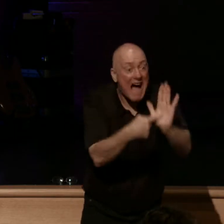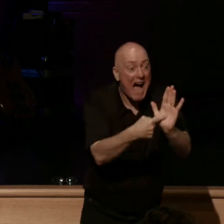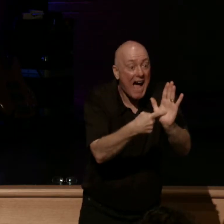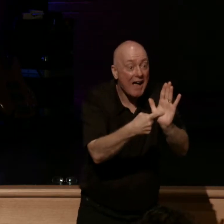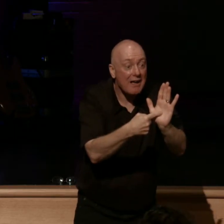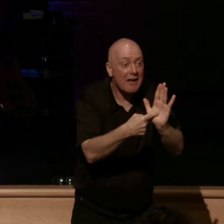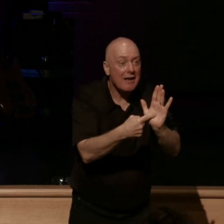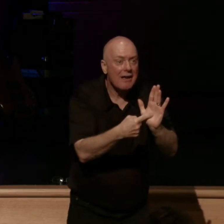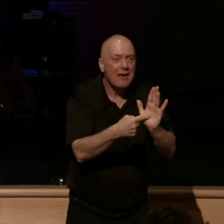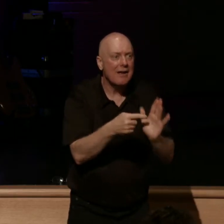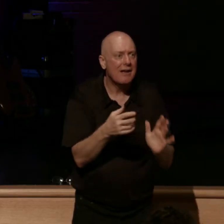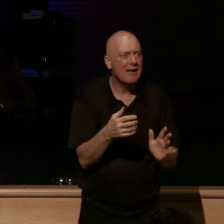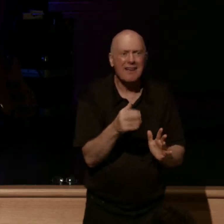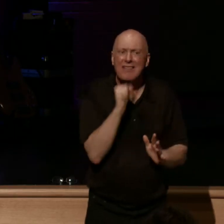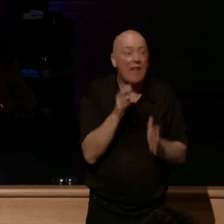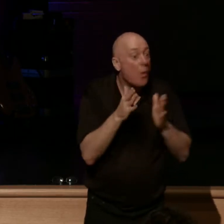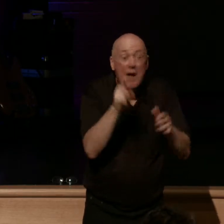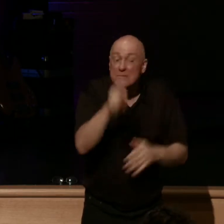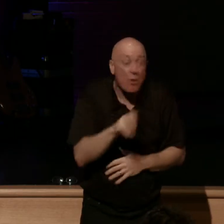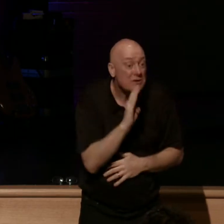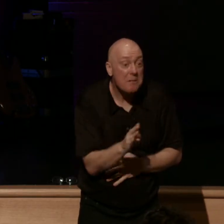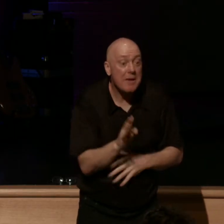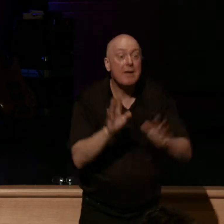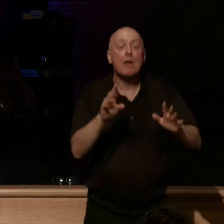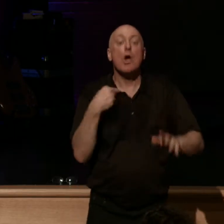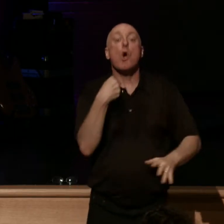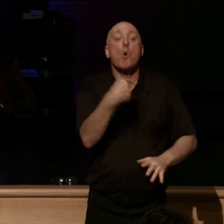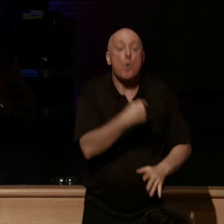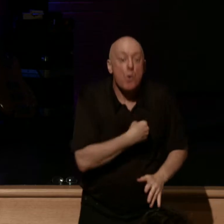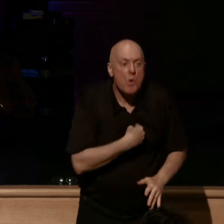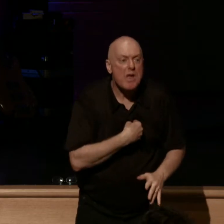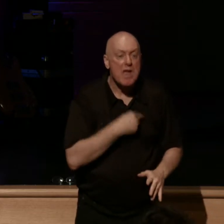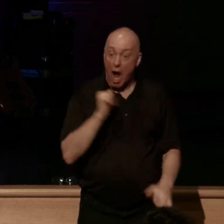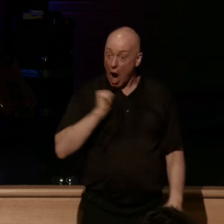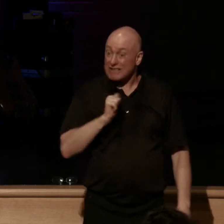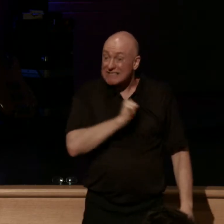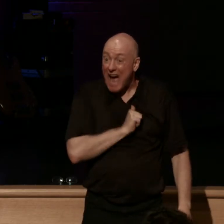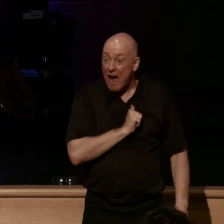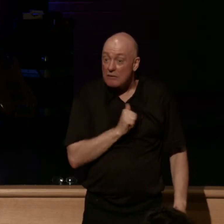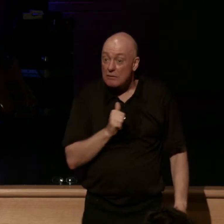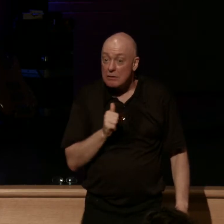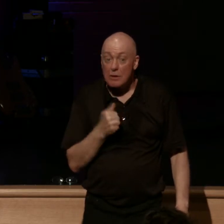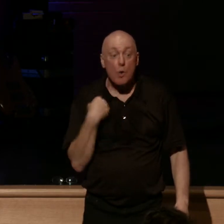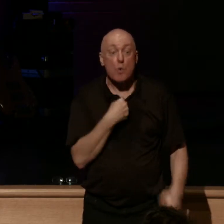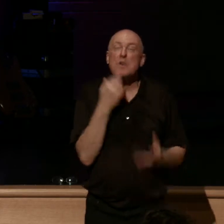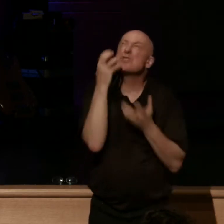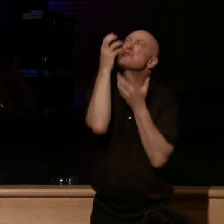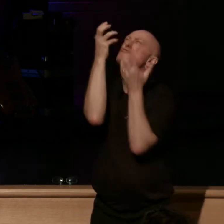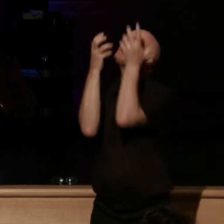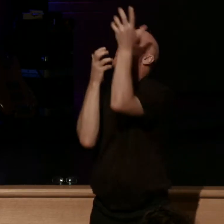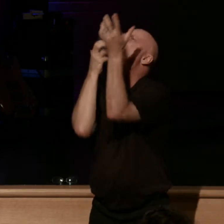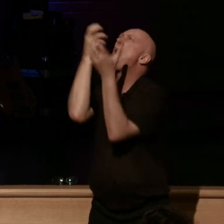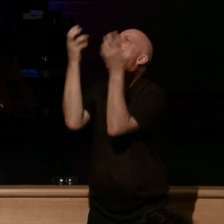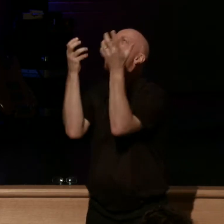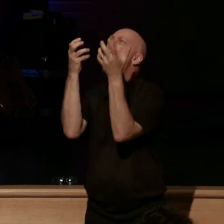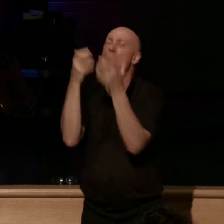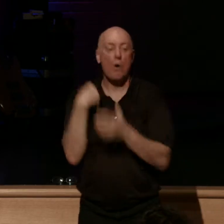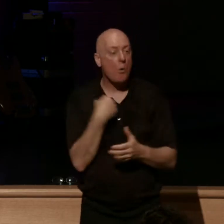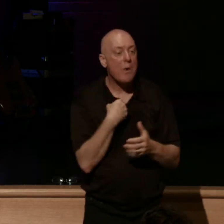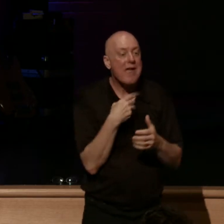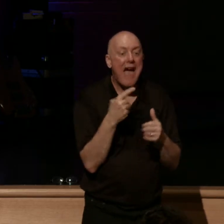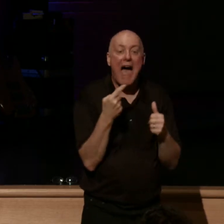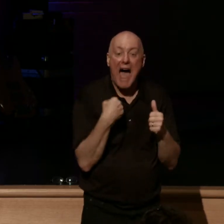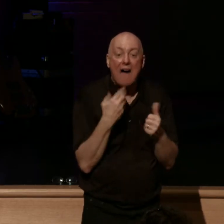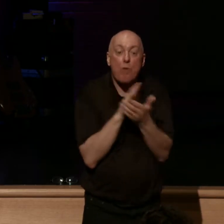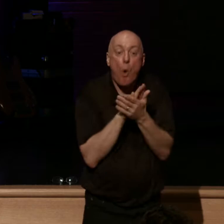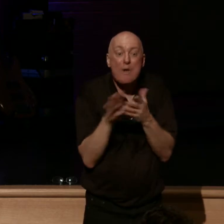right? It's not the way it's supposed to be. But we ourselves are groaning who have the first fruits of